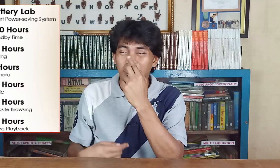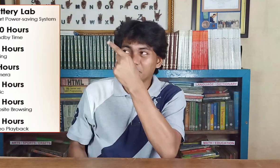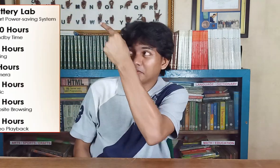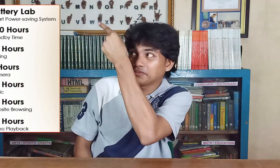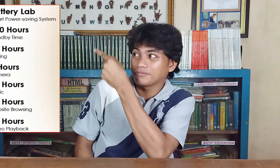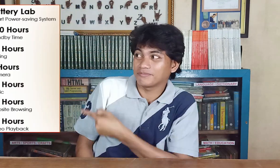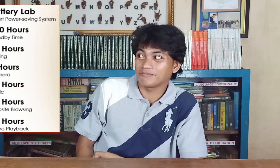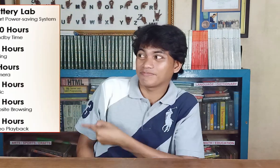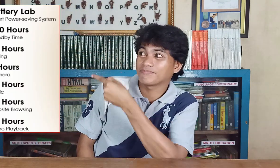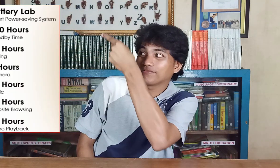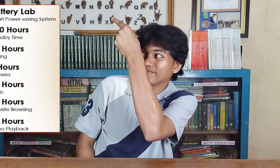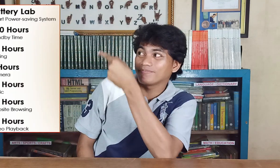capacity. See?